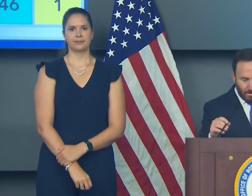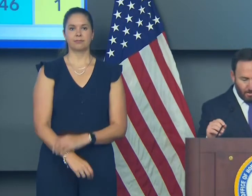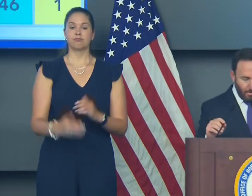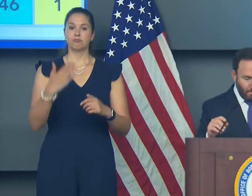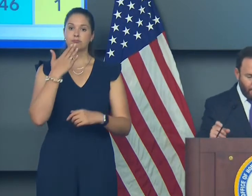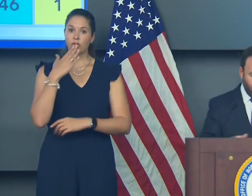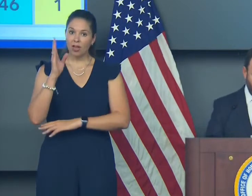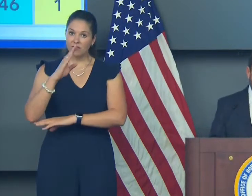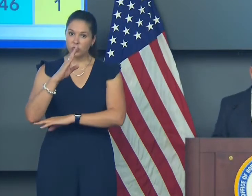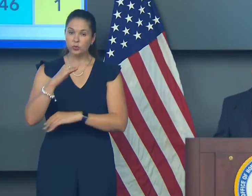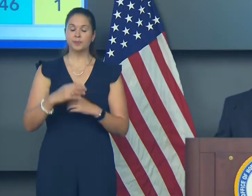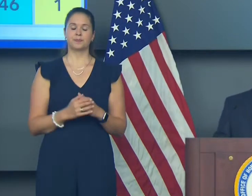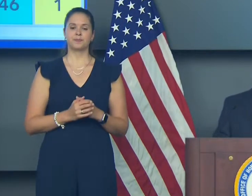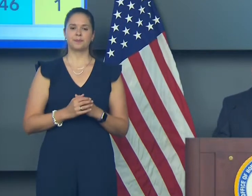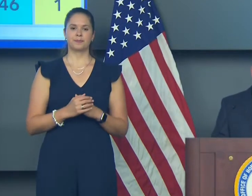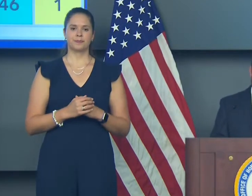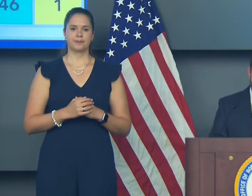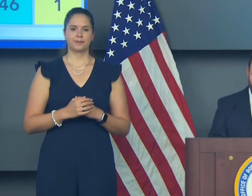Good afternoon.